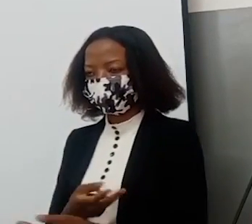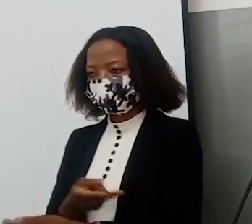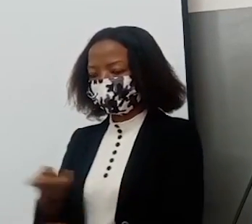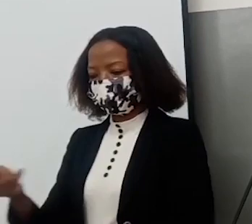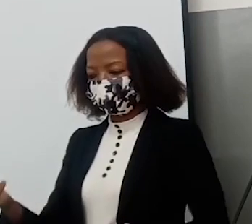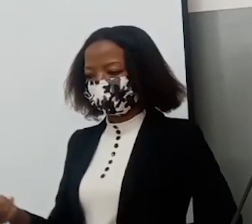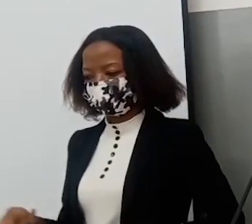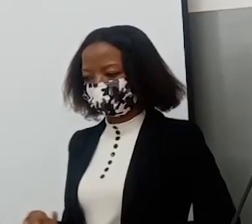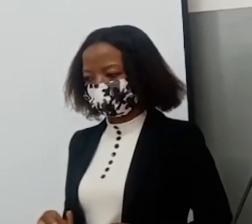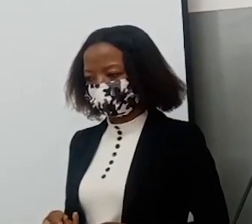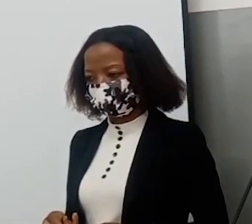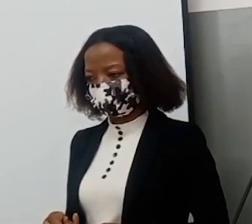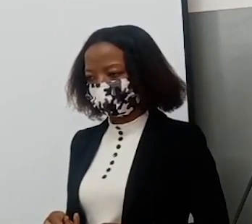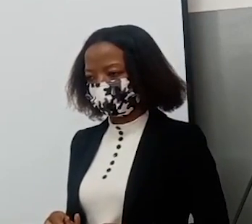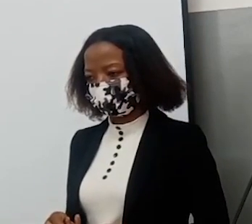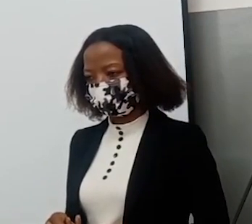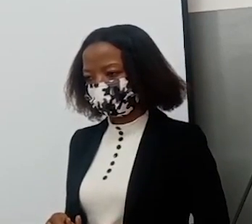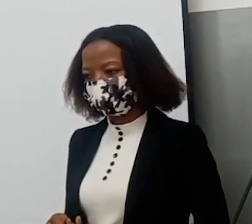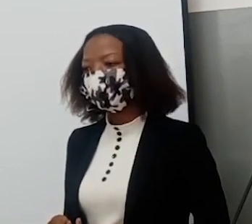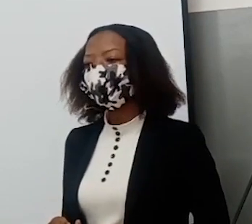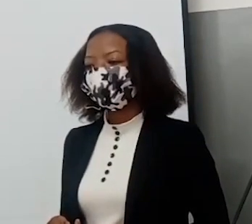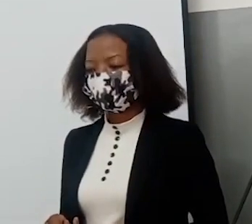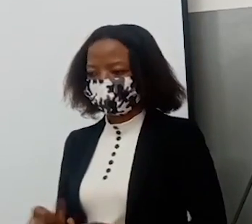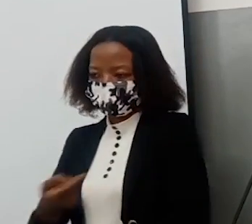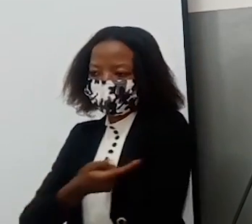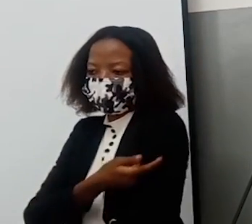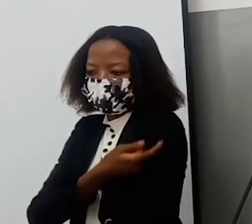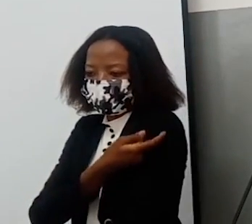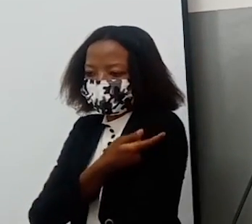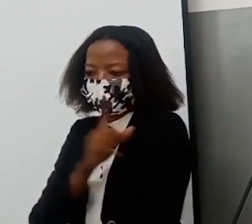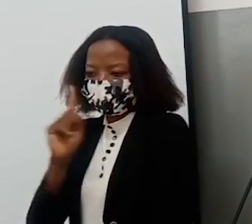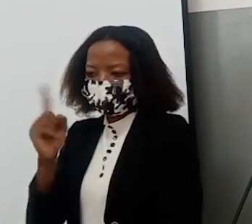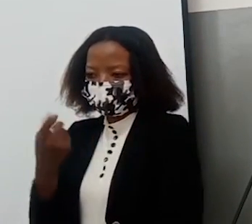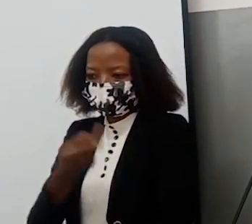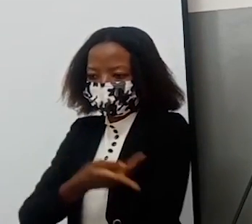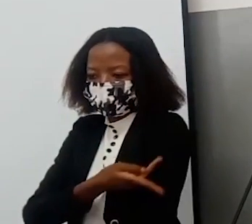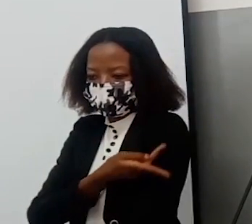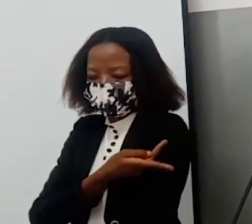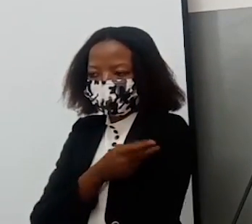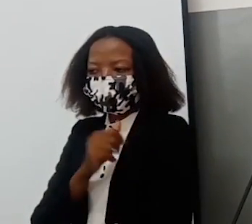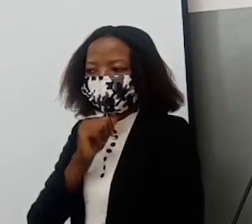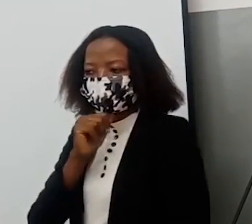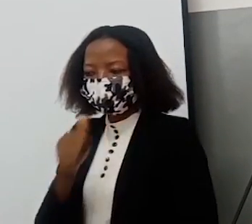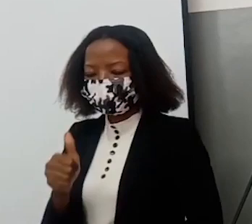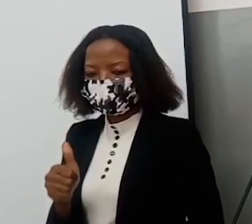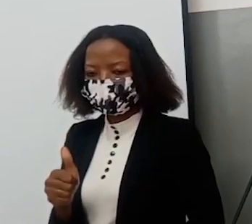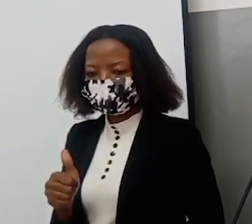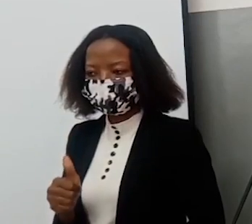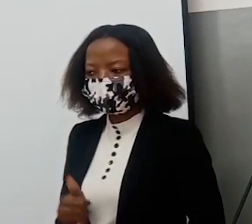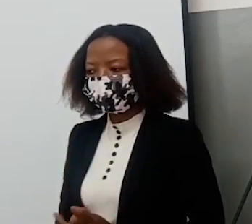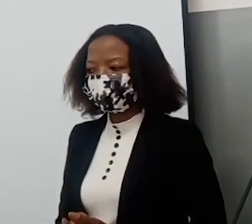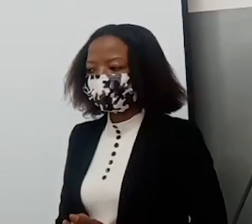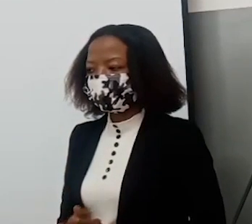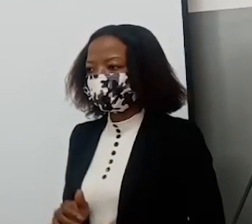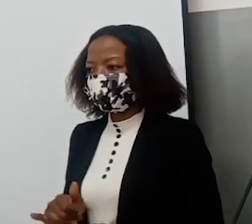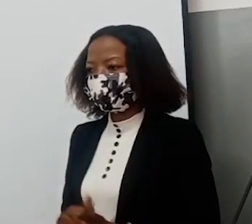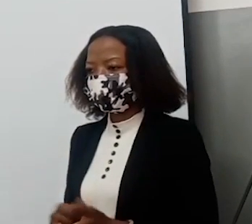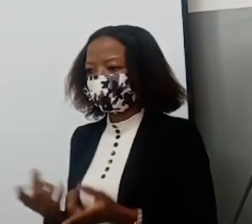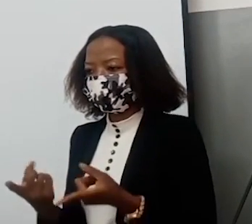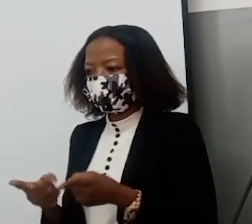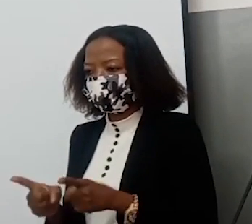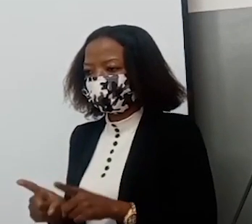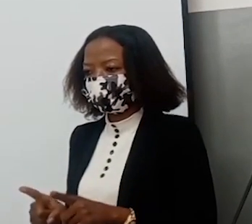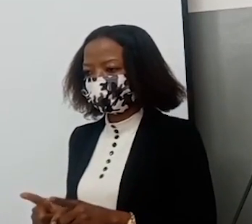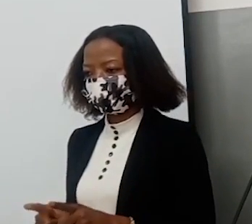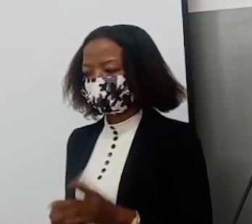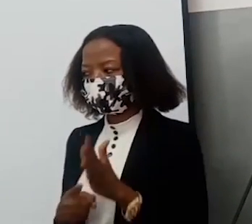stores, we are completely out of AstraZeneca vaccine. We only have Sinopharm vaccine, of course,